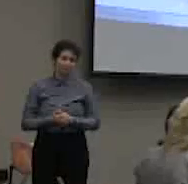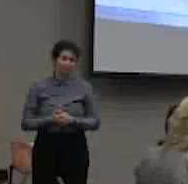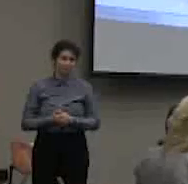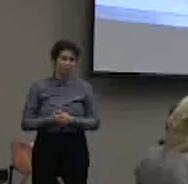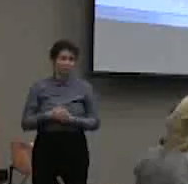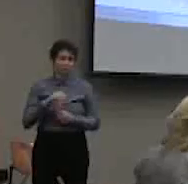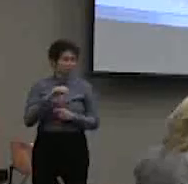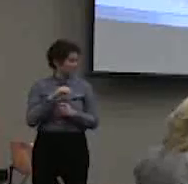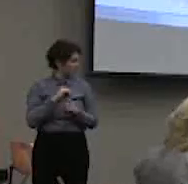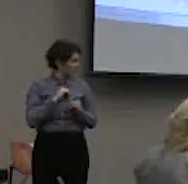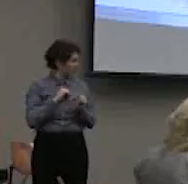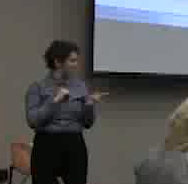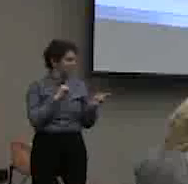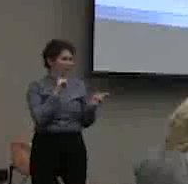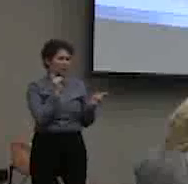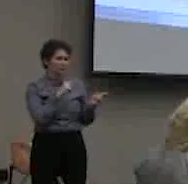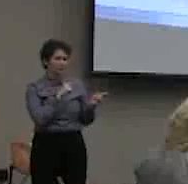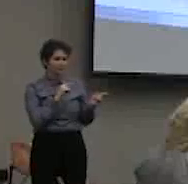Yeah, sure.